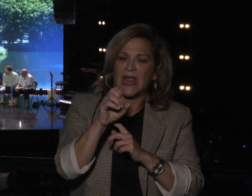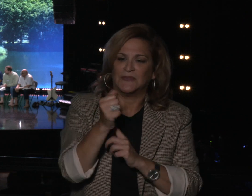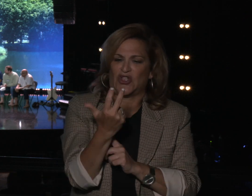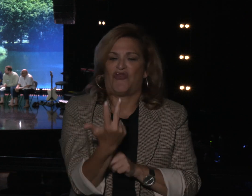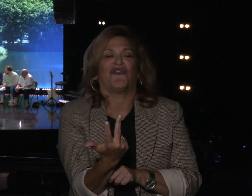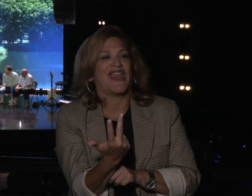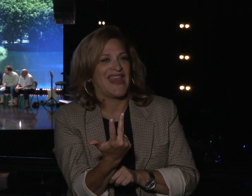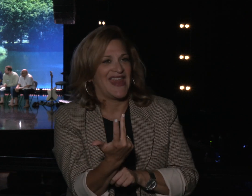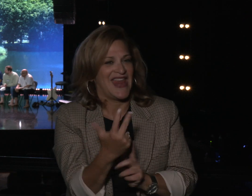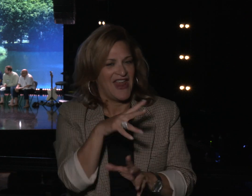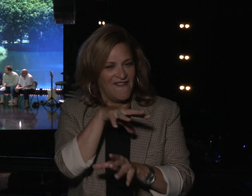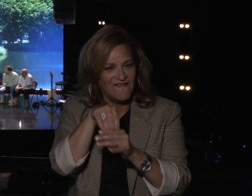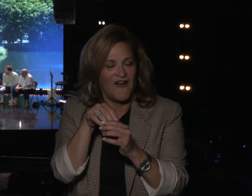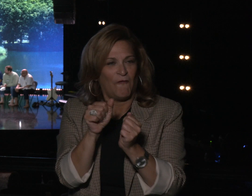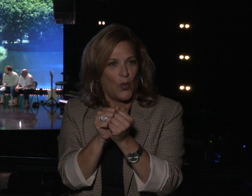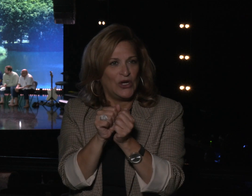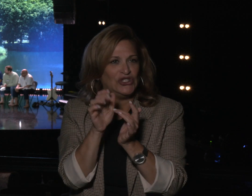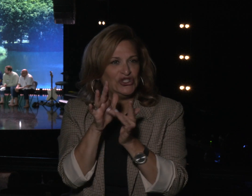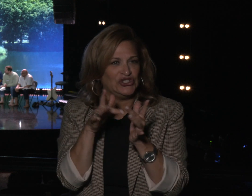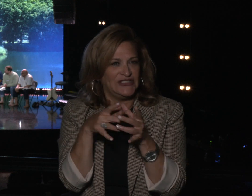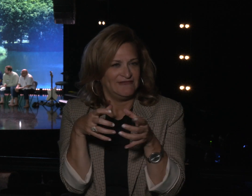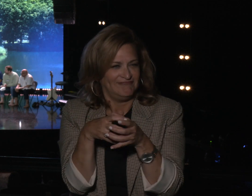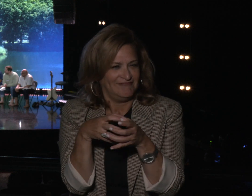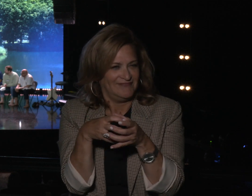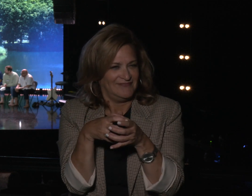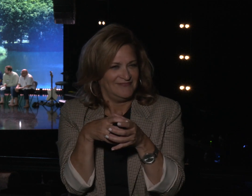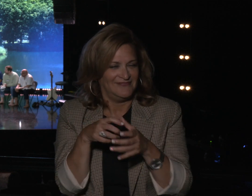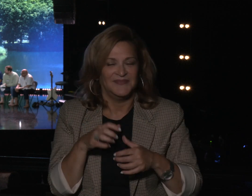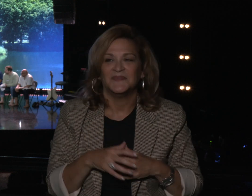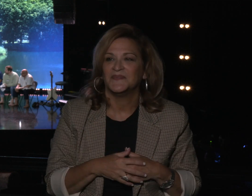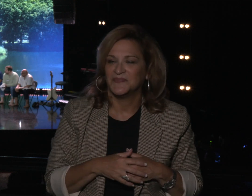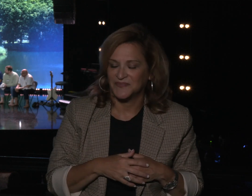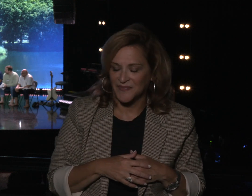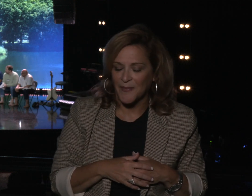the A team.